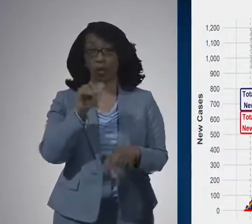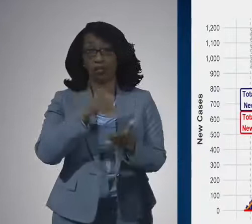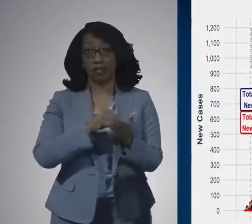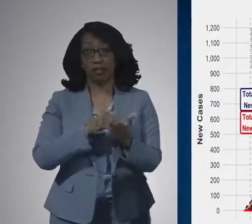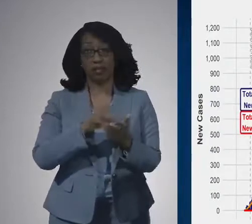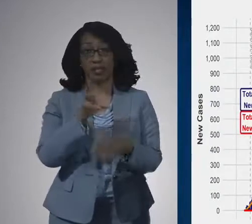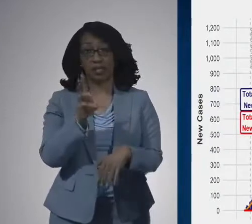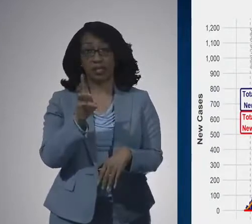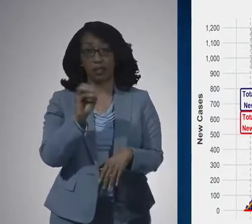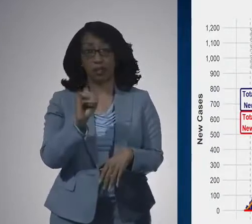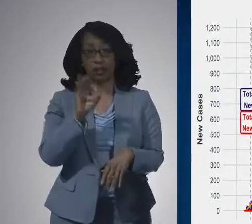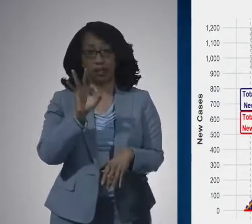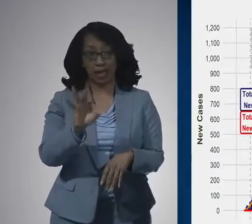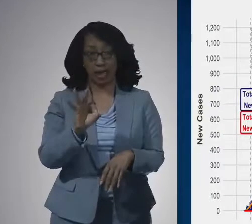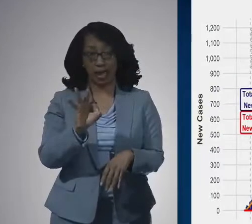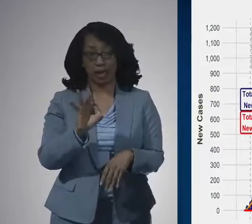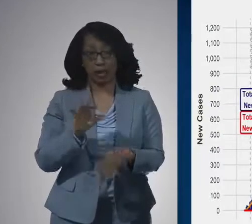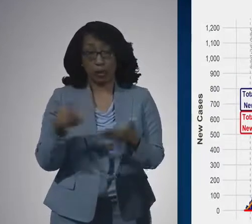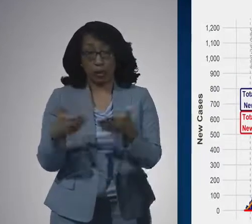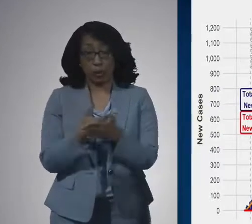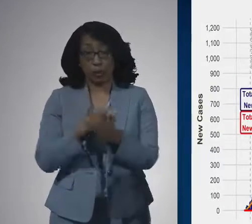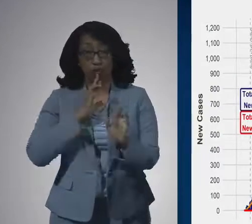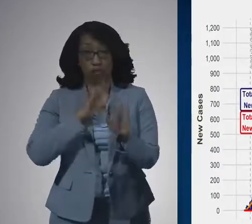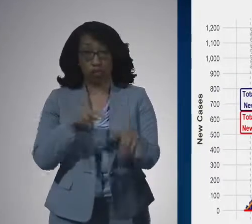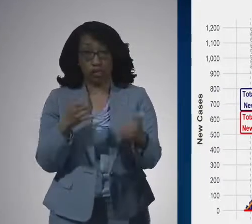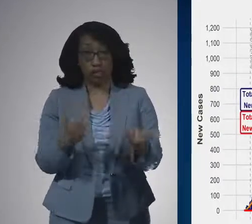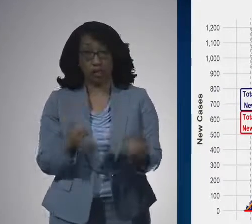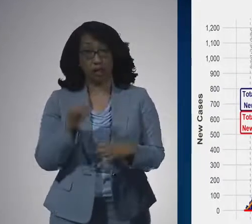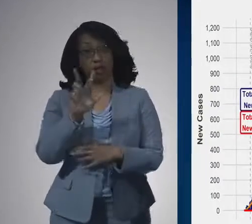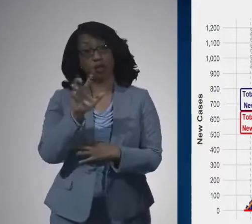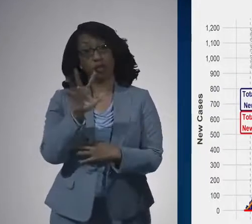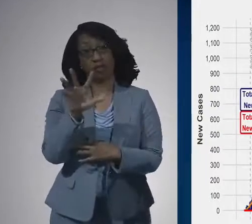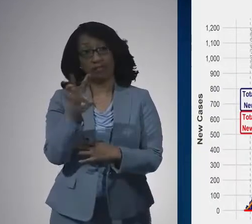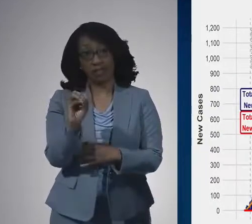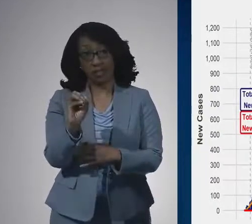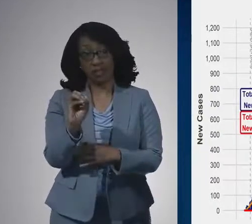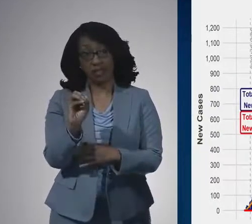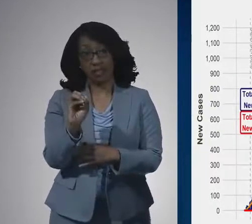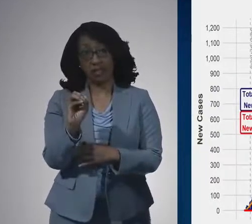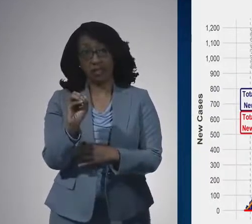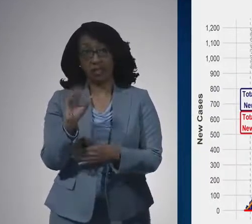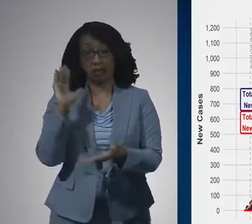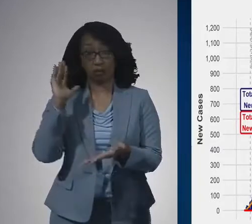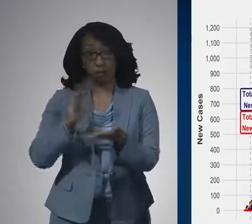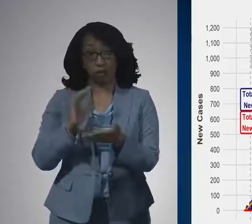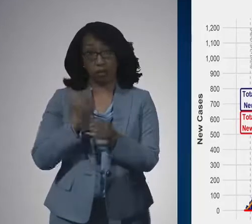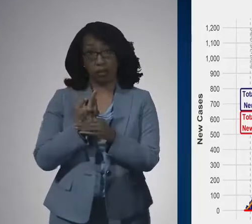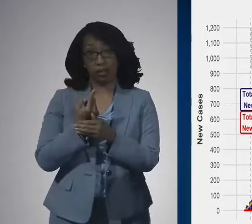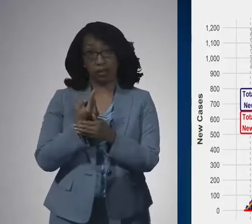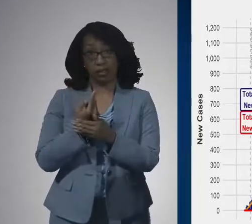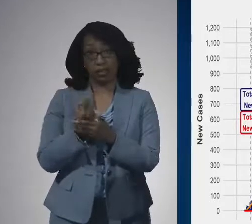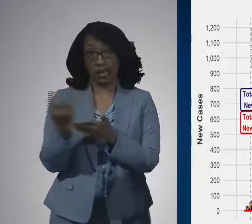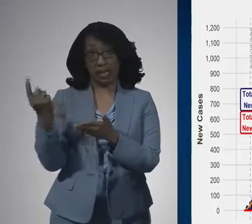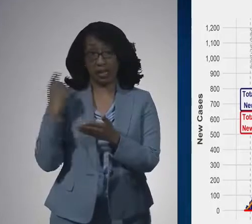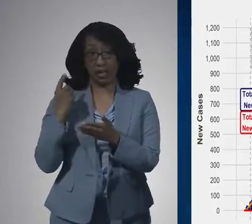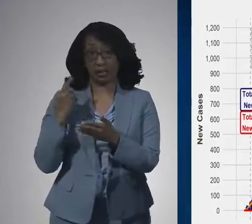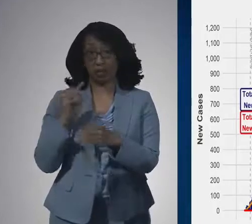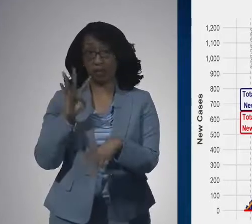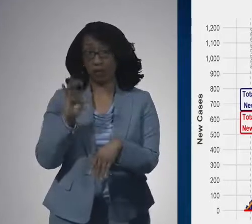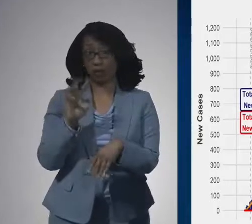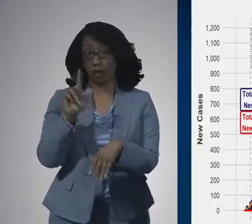141,609. New cases reported today, 350. That is down from 423 this time last week